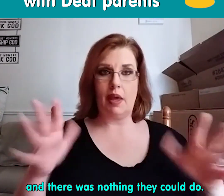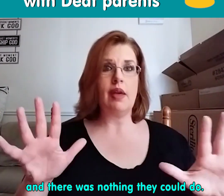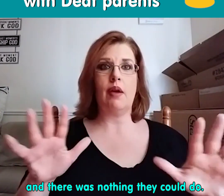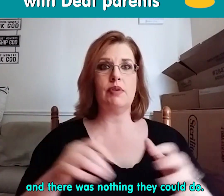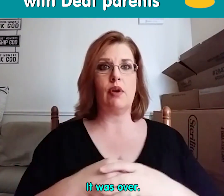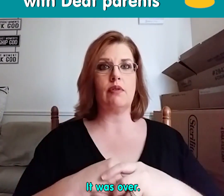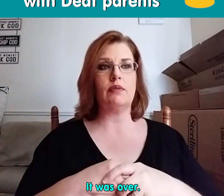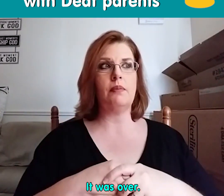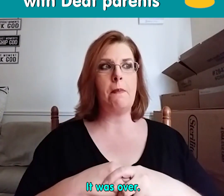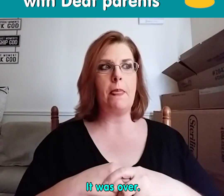medical